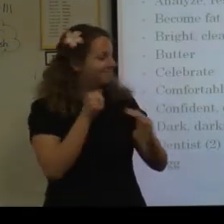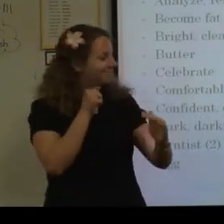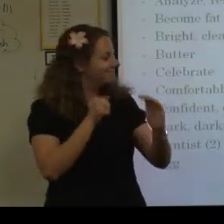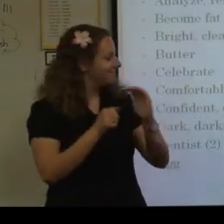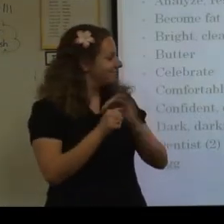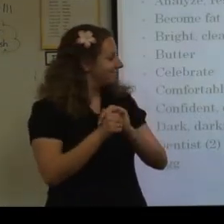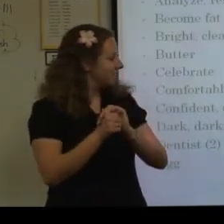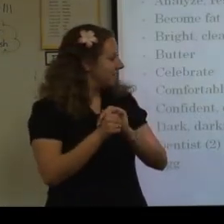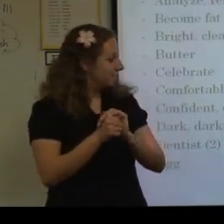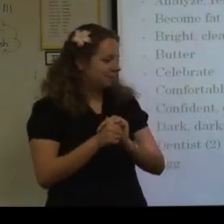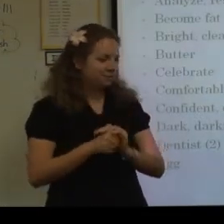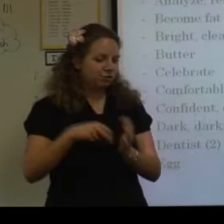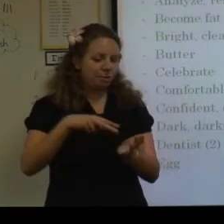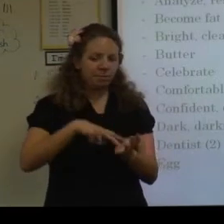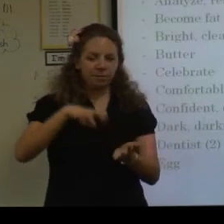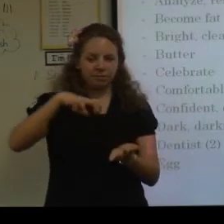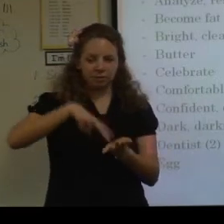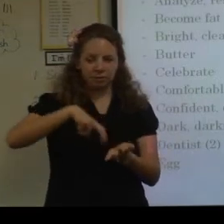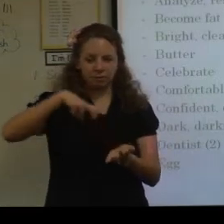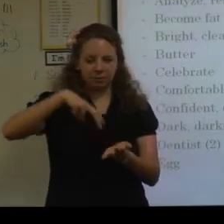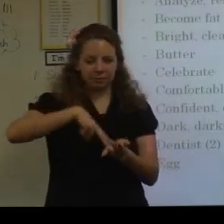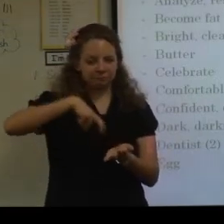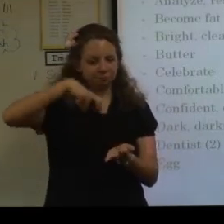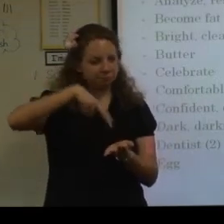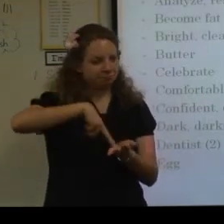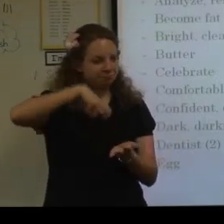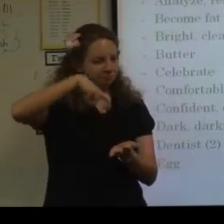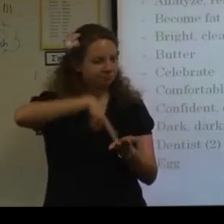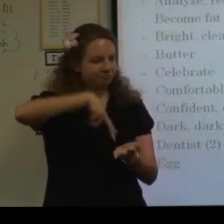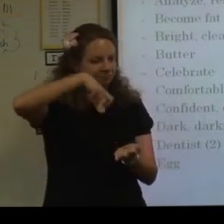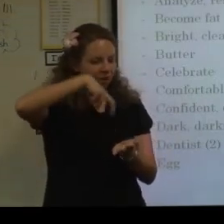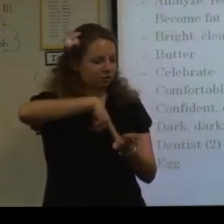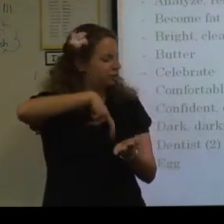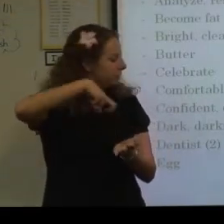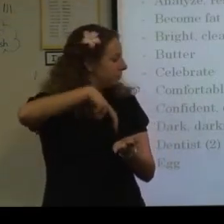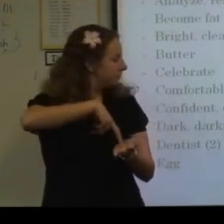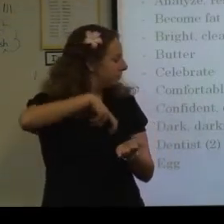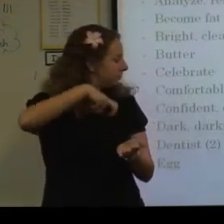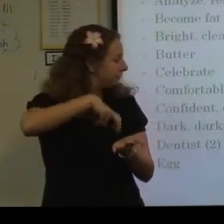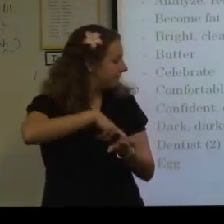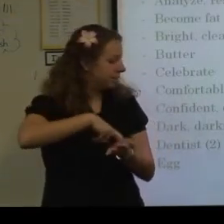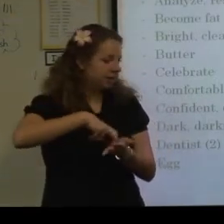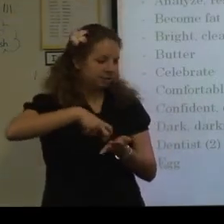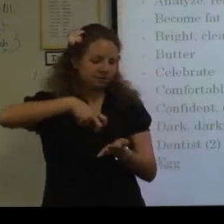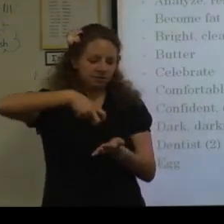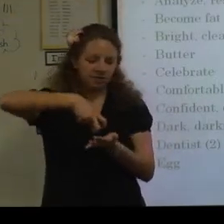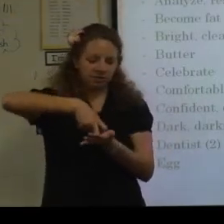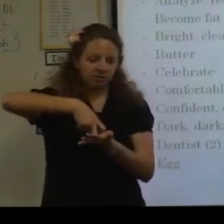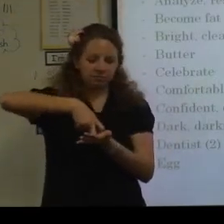Then we have jump. We have kneel.